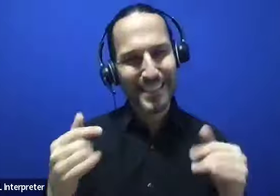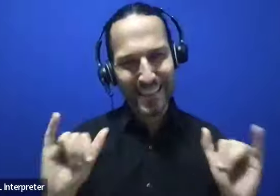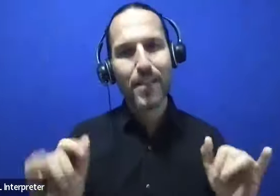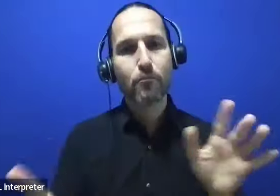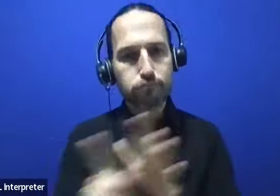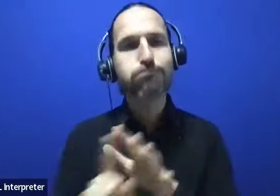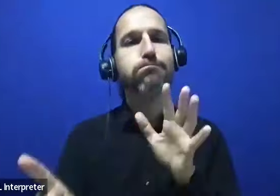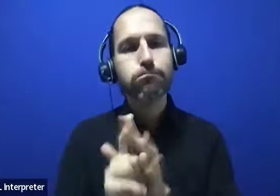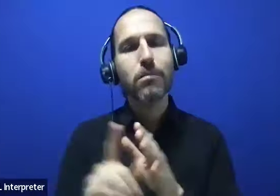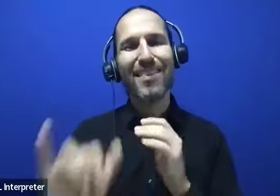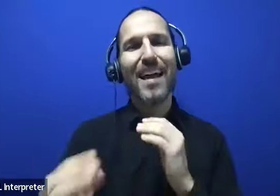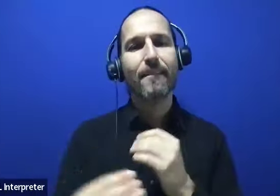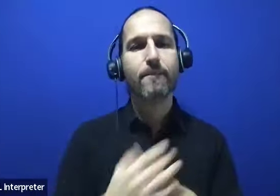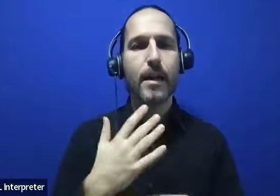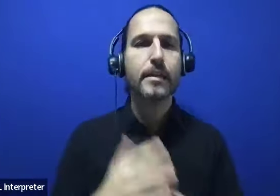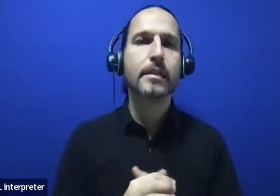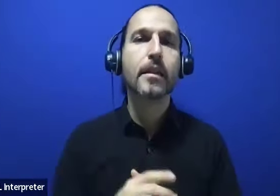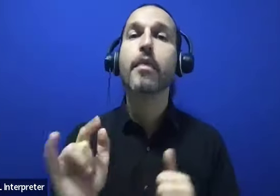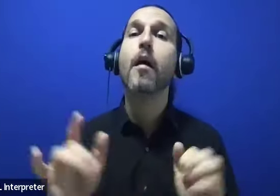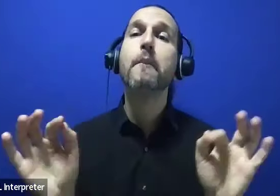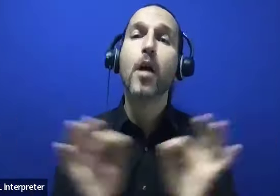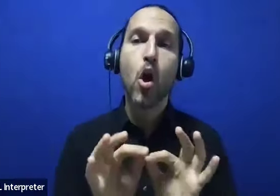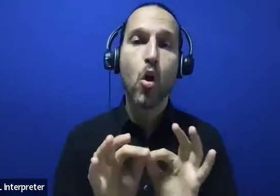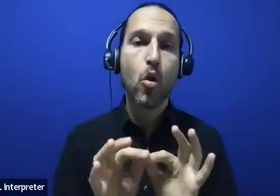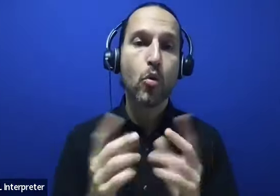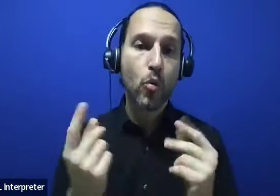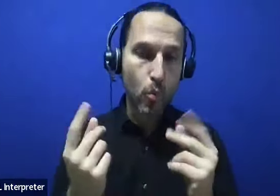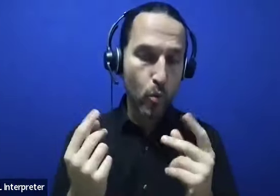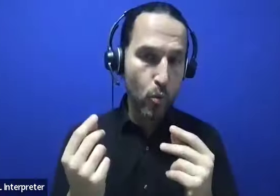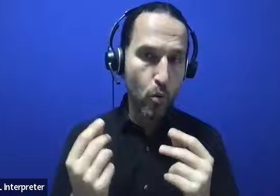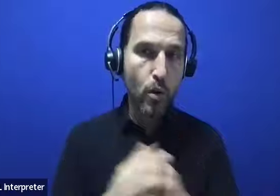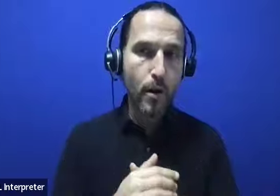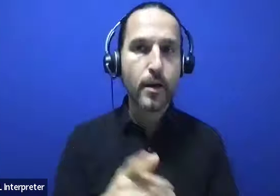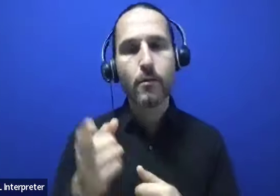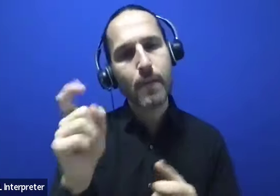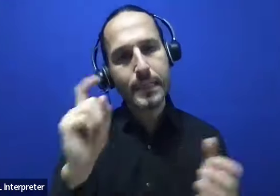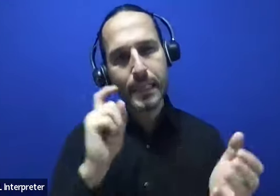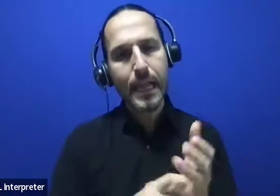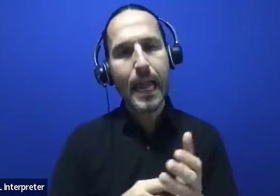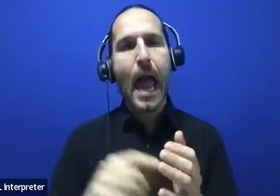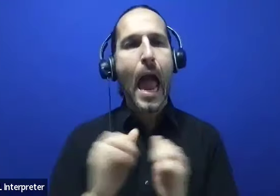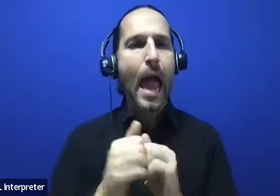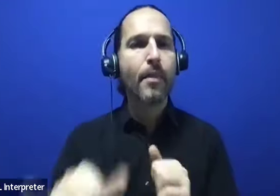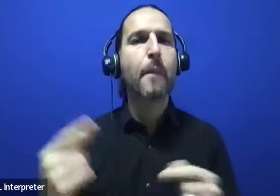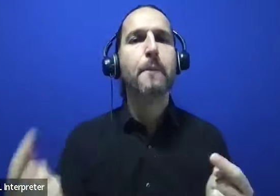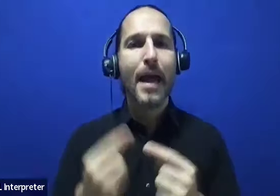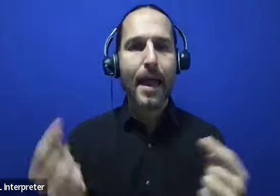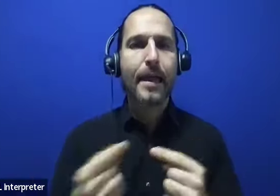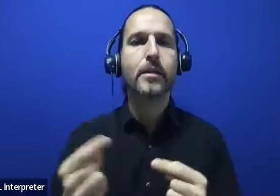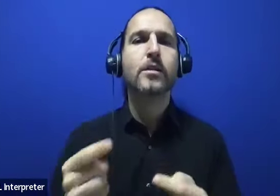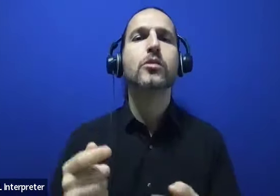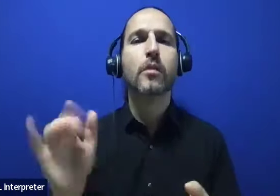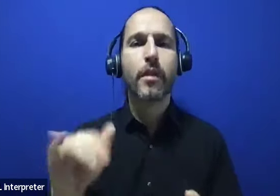there. It's still impacting them. And one of the important things for us to do is to make sure we're identifying sources of pain and getting